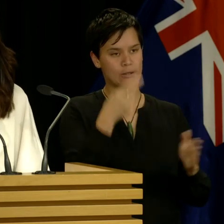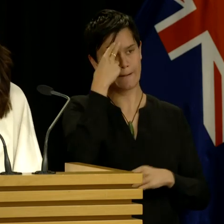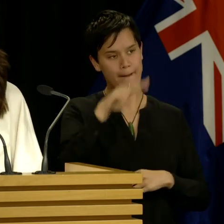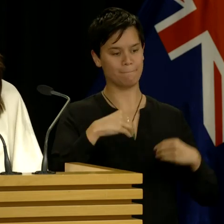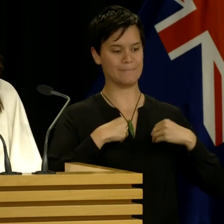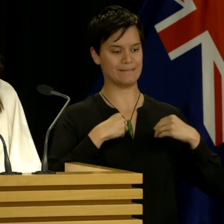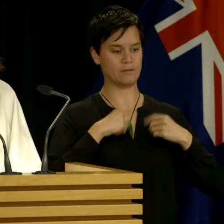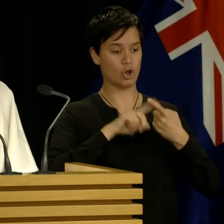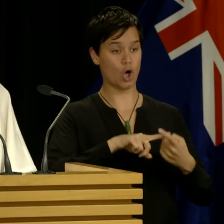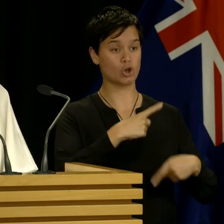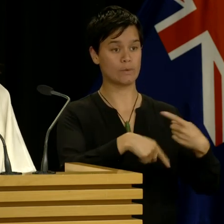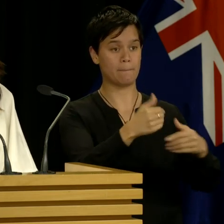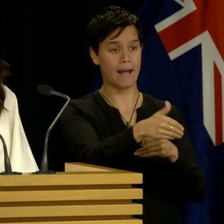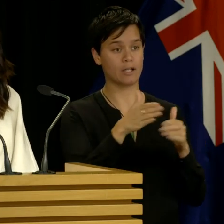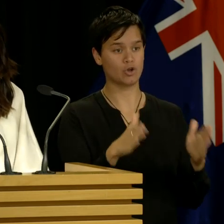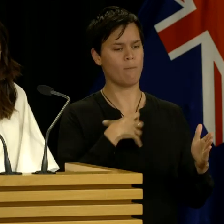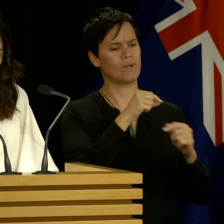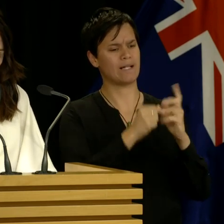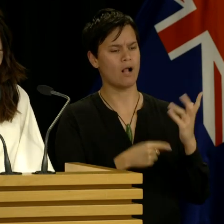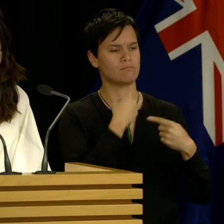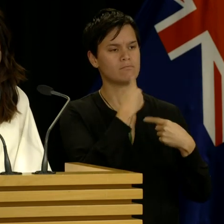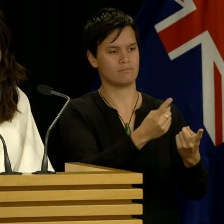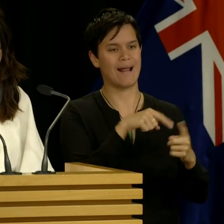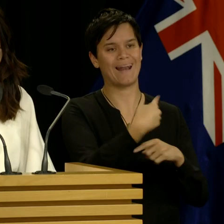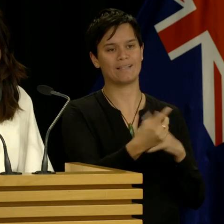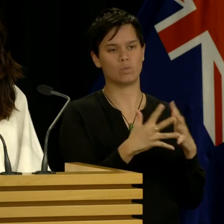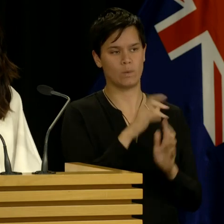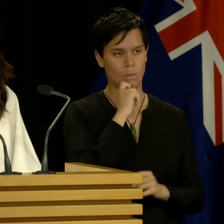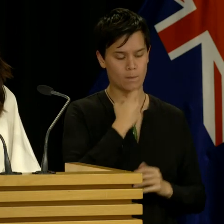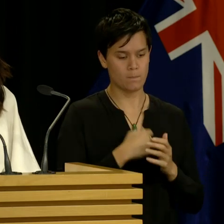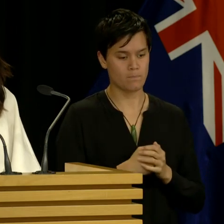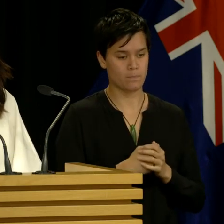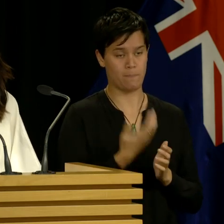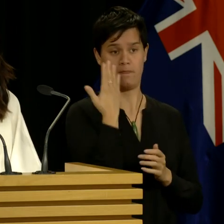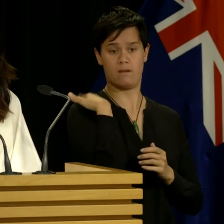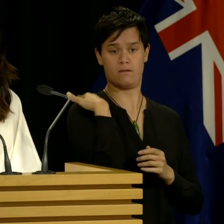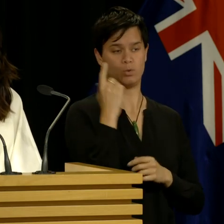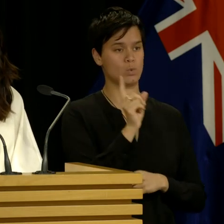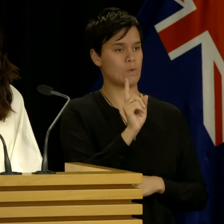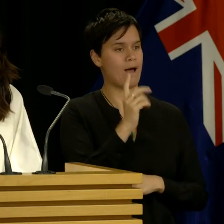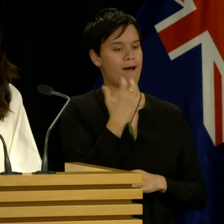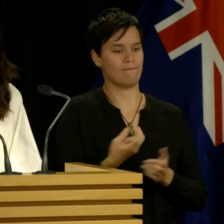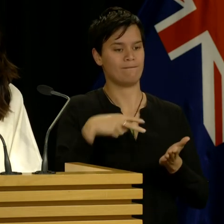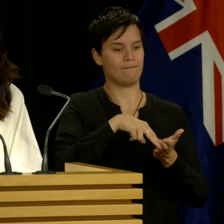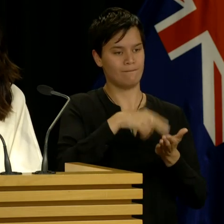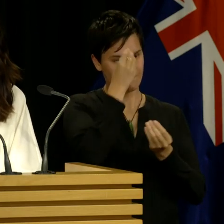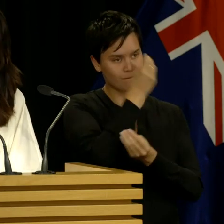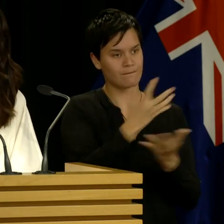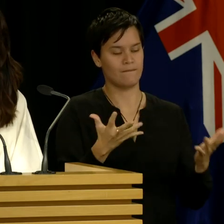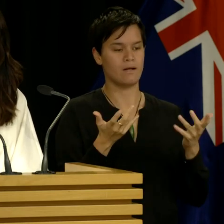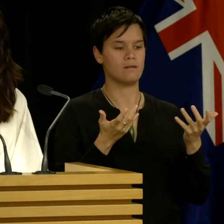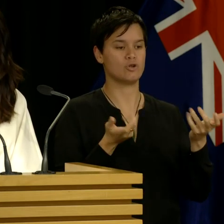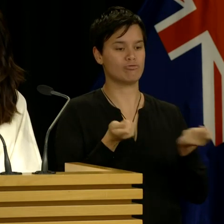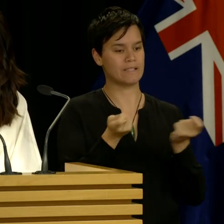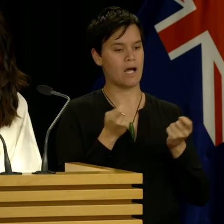further details to come next week. As the Director-General of Health updated earlier today, there were no new confirmed or